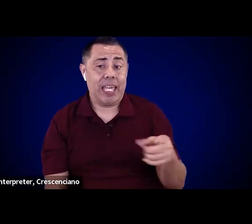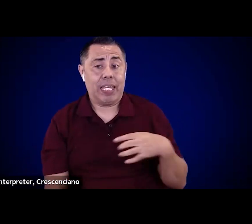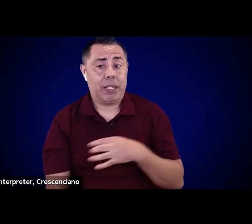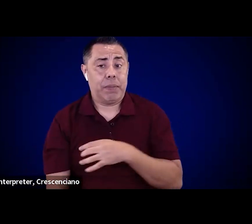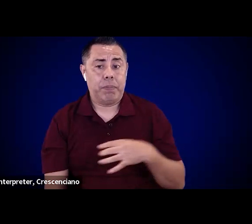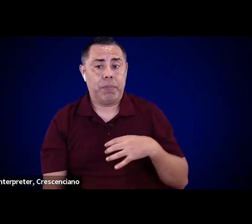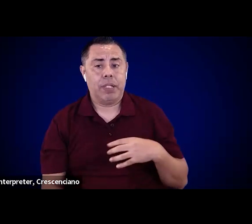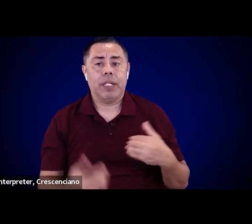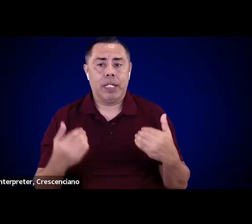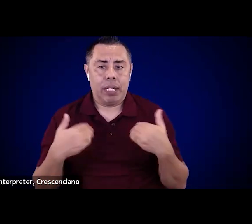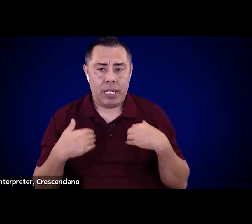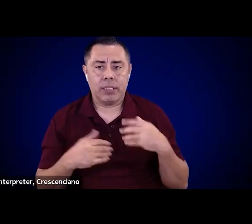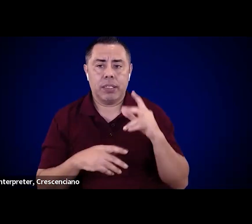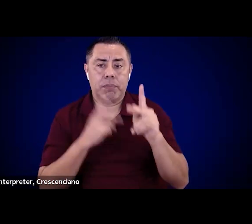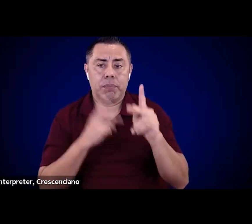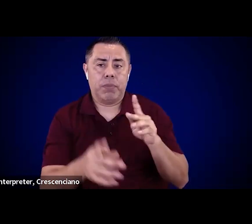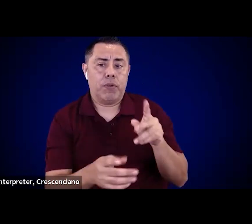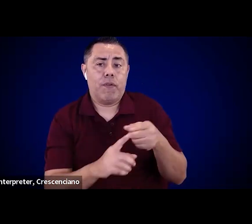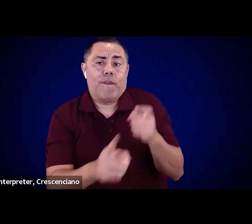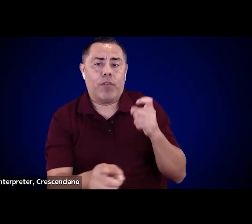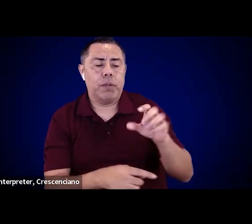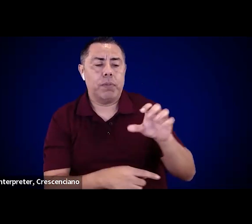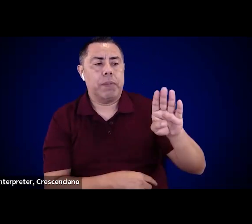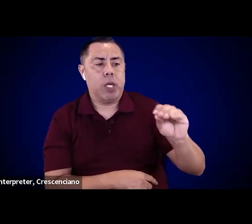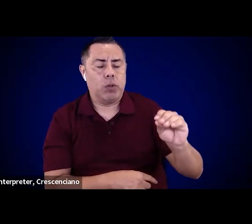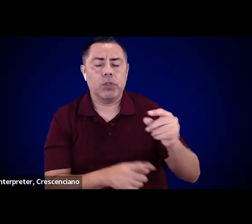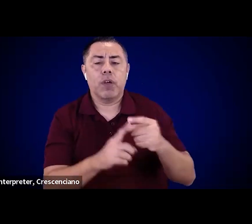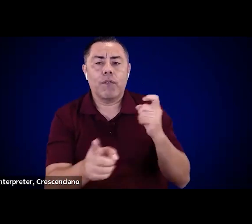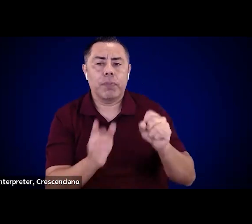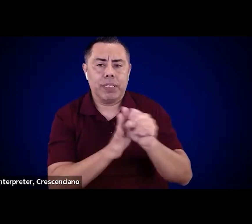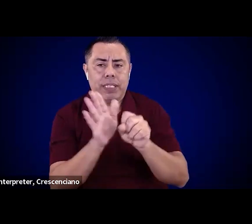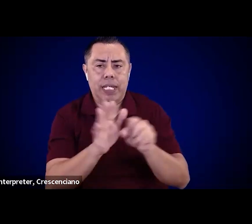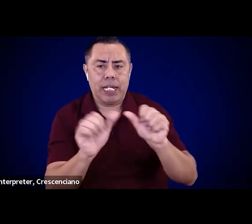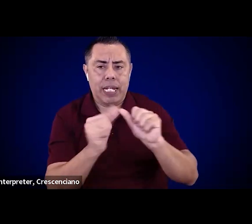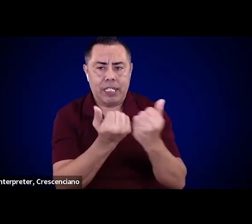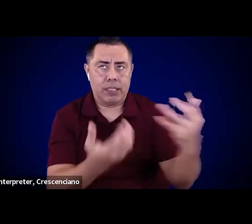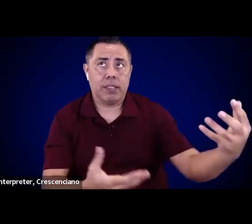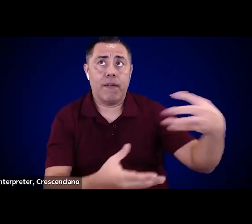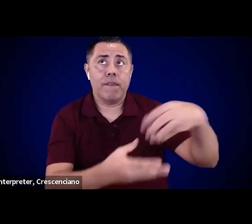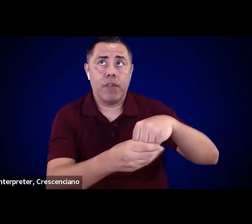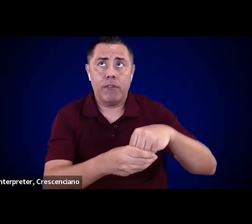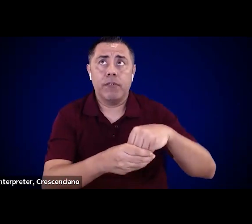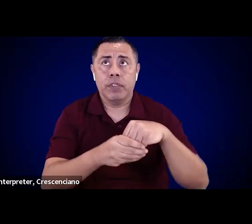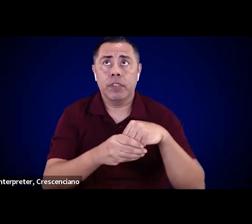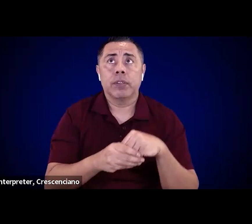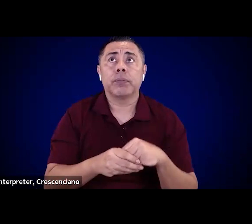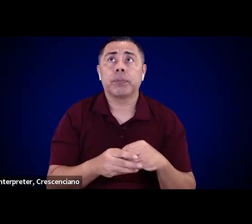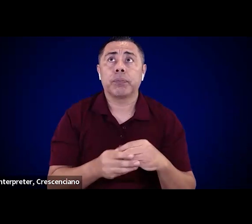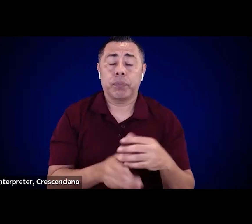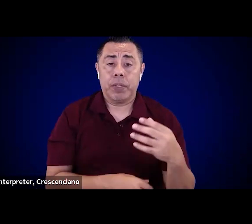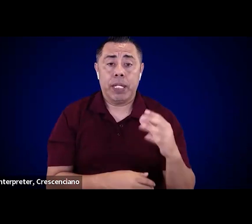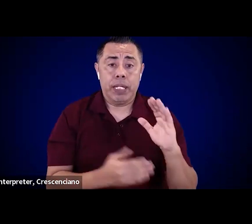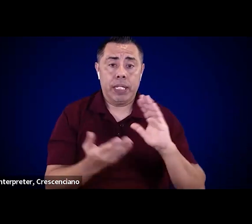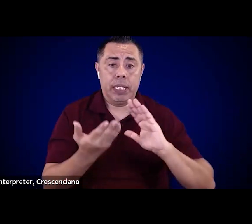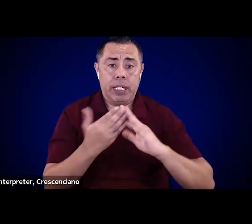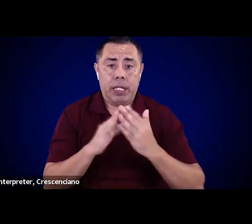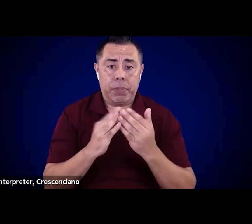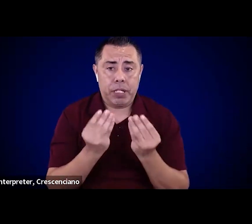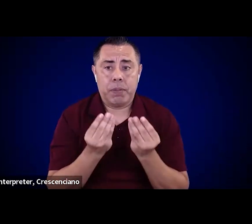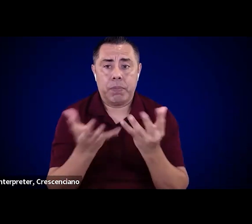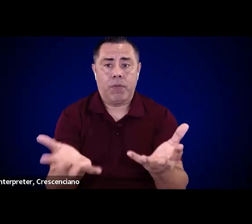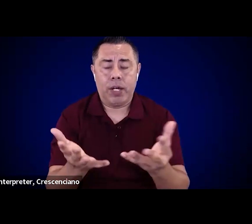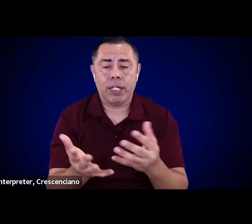community-based organizations and state agencies. The committee provides subject matter expertise who assist us